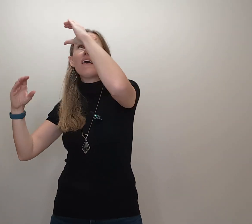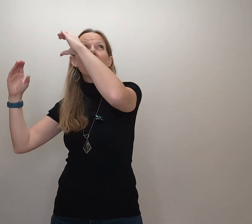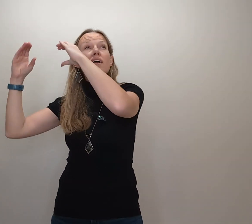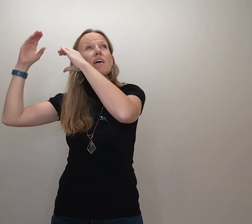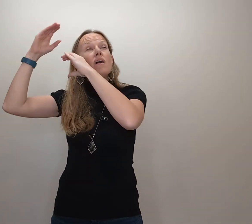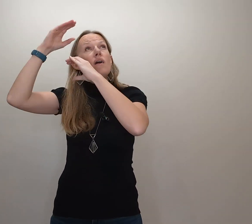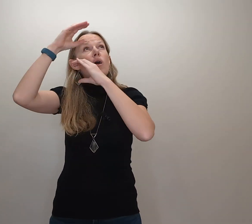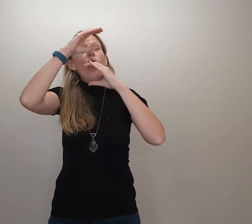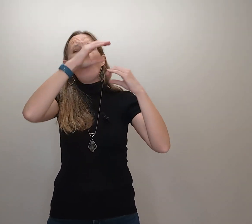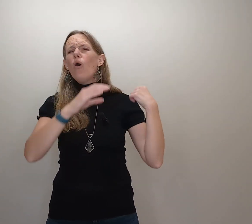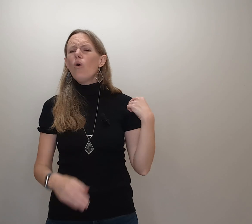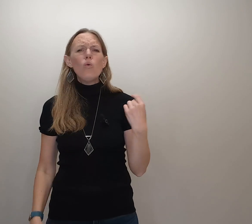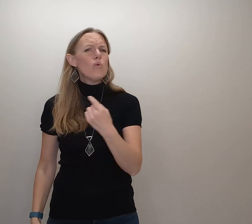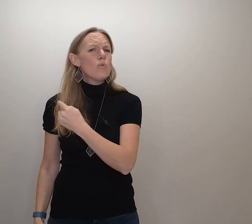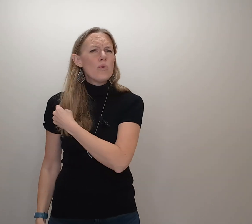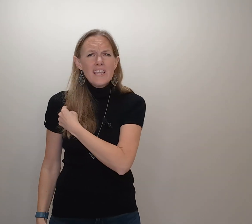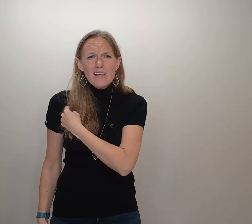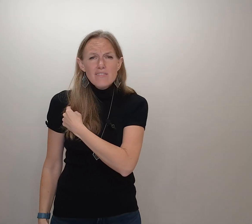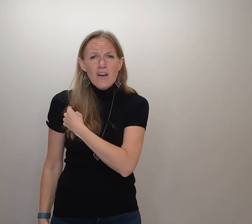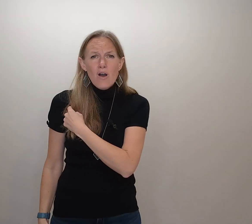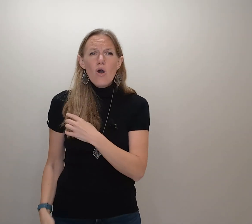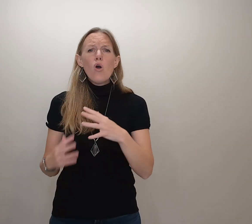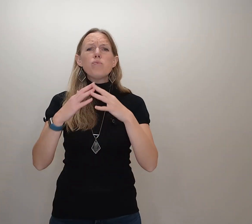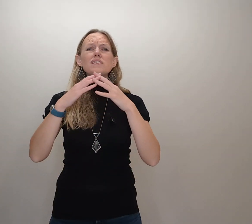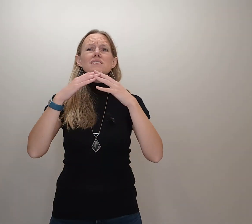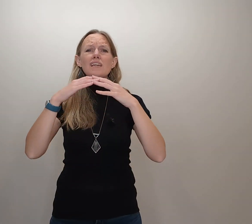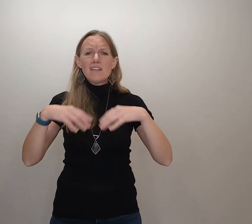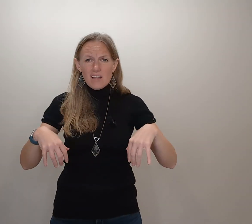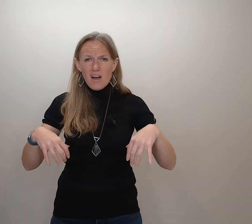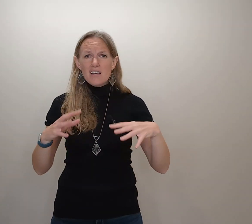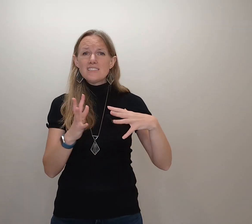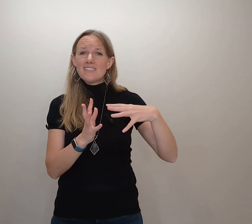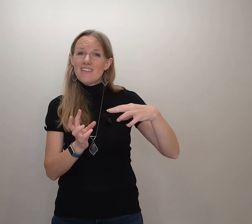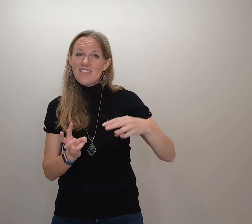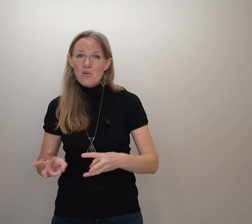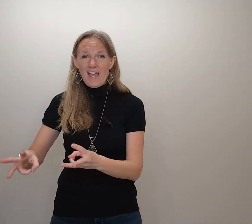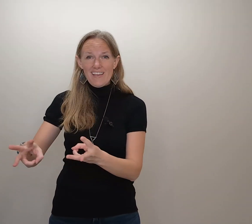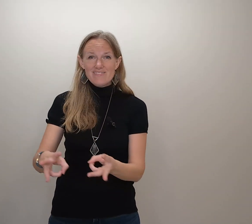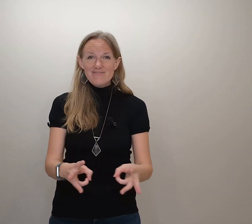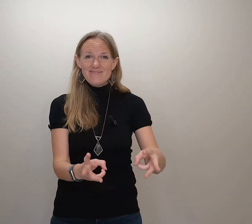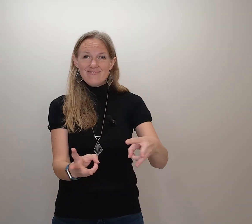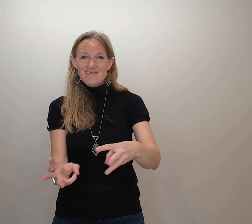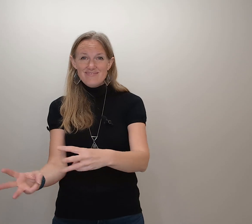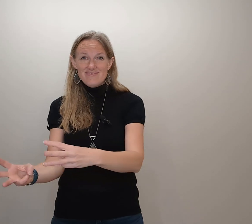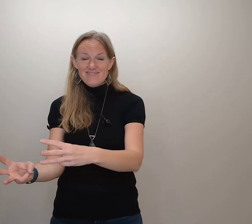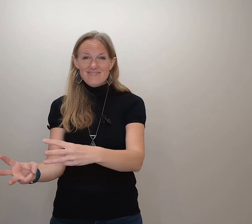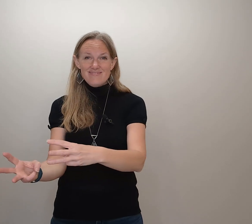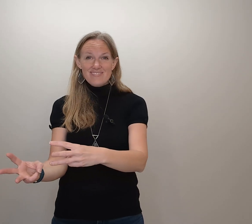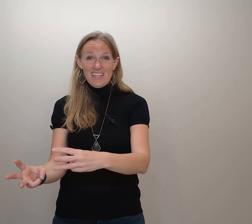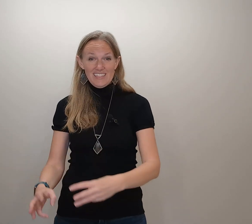way. Oh, we've hopelessly lost the way. Okay, let's